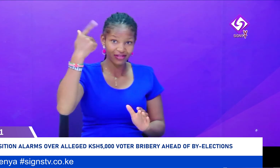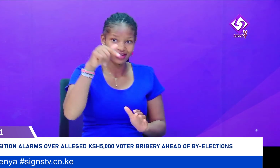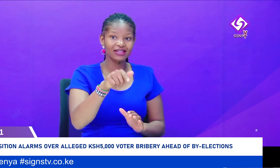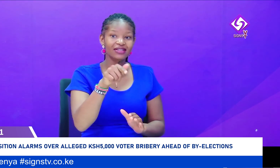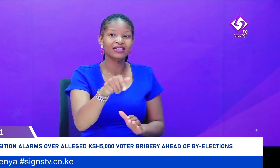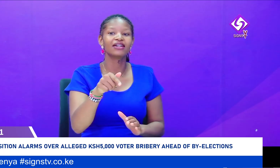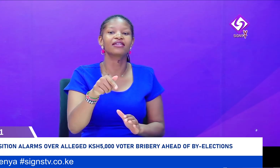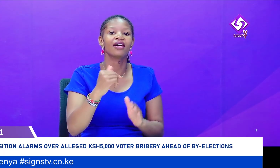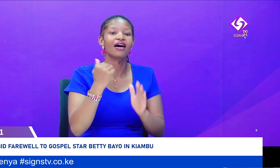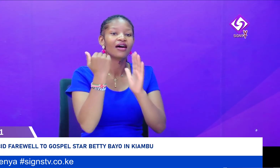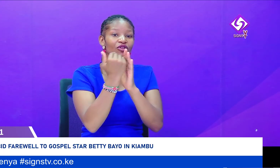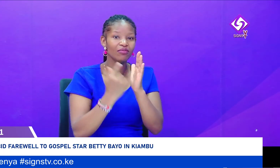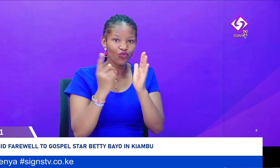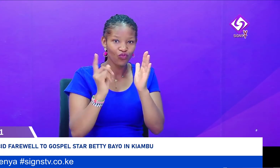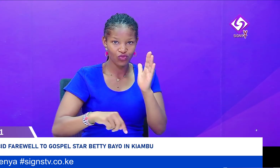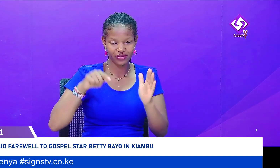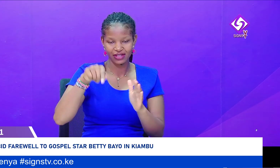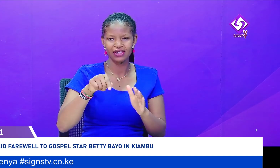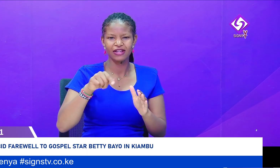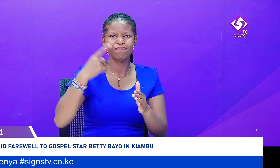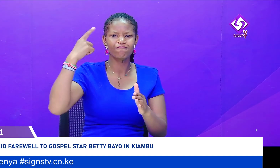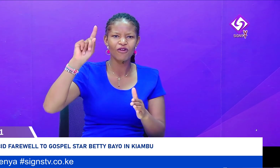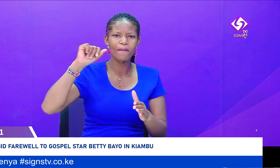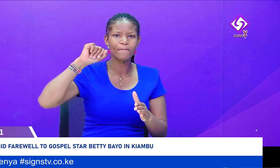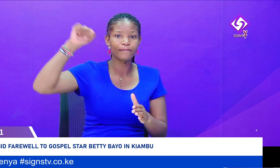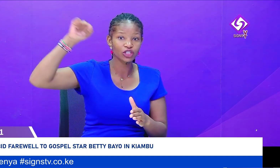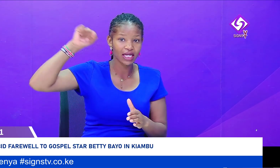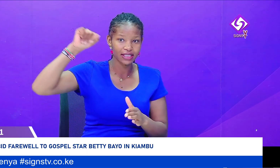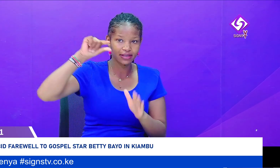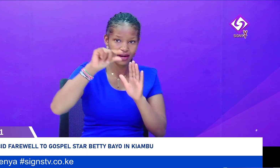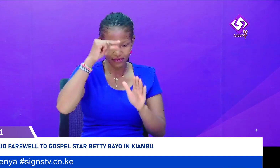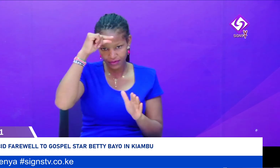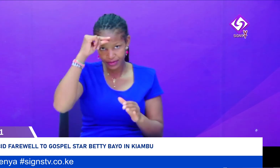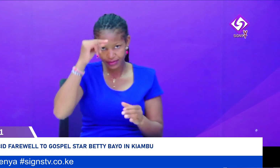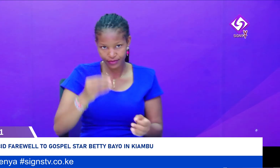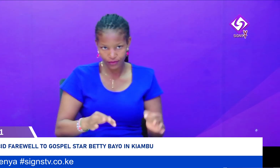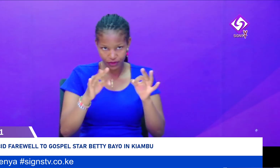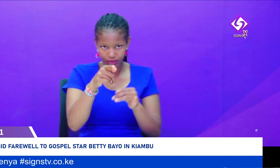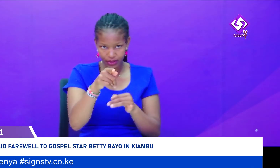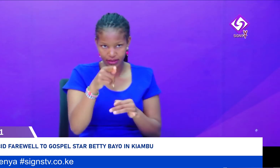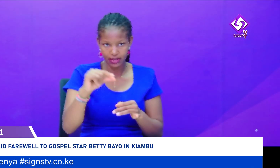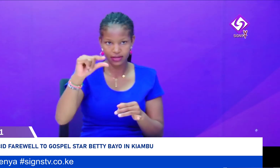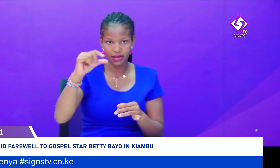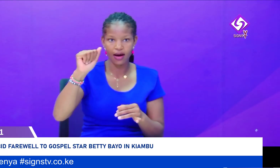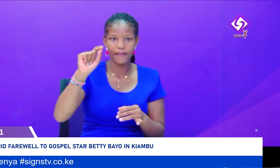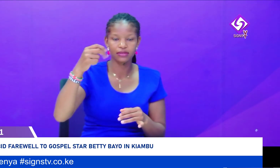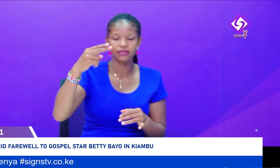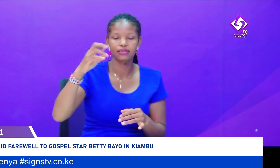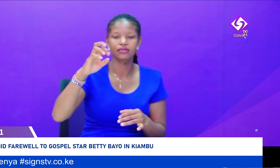Thousands of Kenyans, including prominent politicians and government officials, gathered on Thursday at